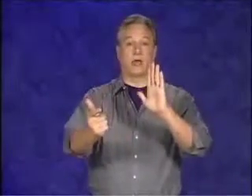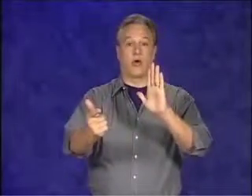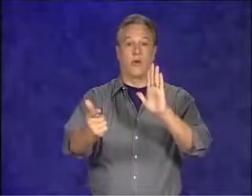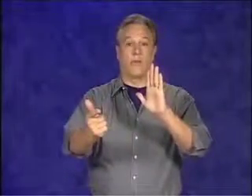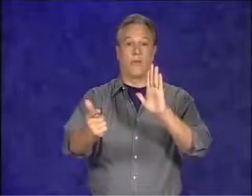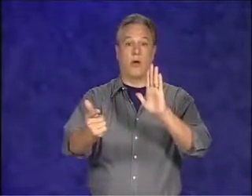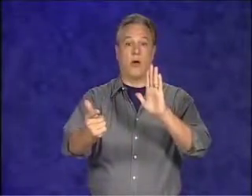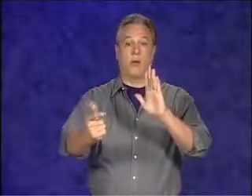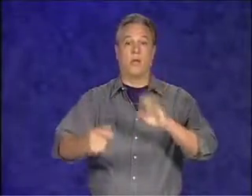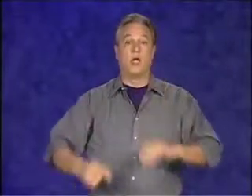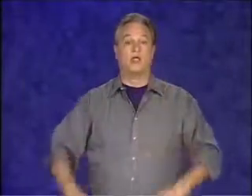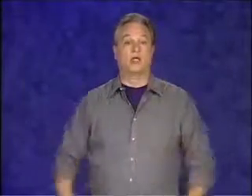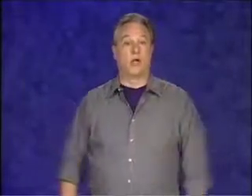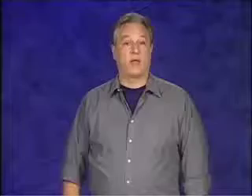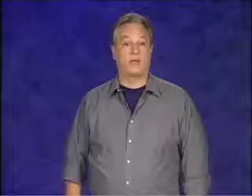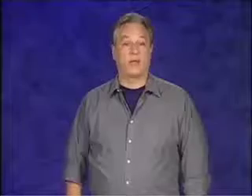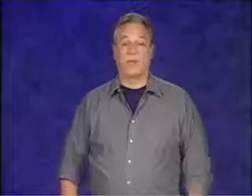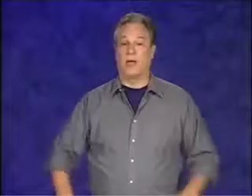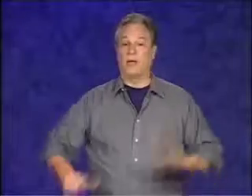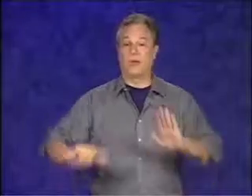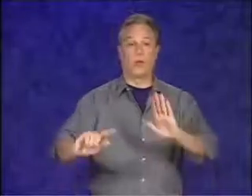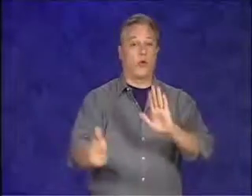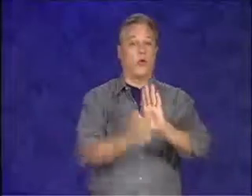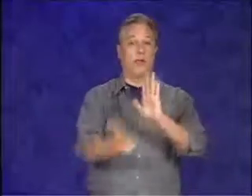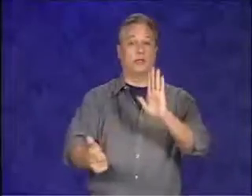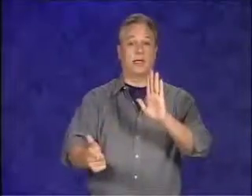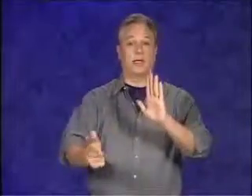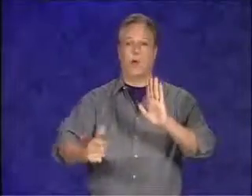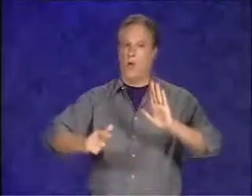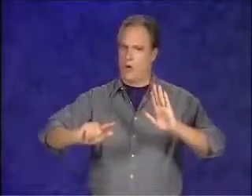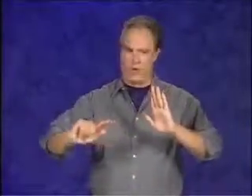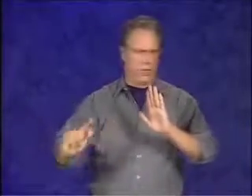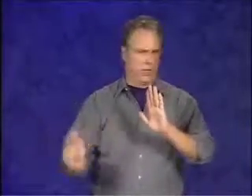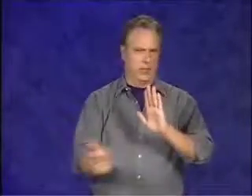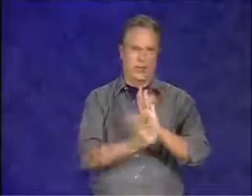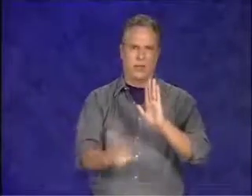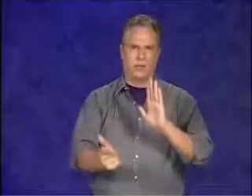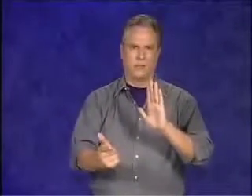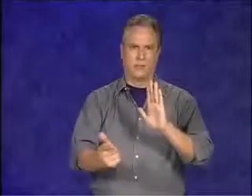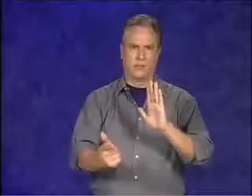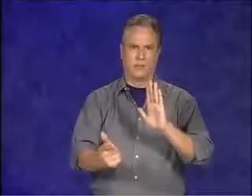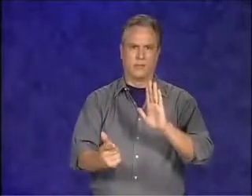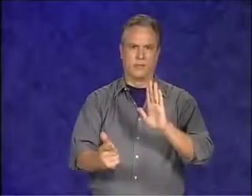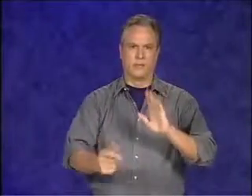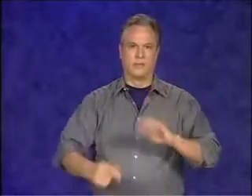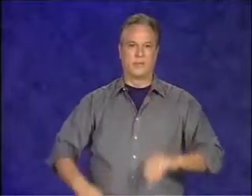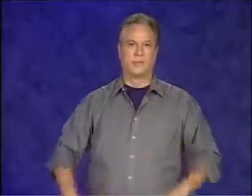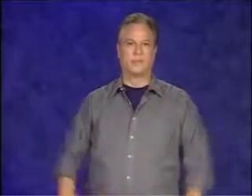your open palm to show that something is prohibited or illegal.